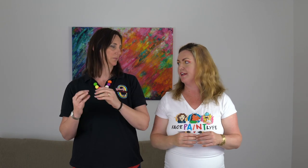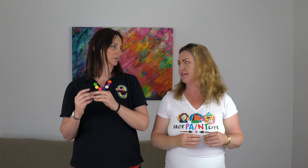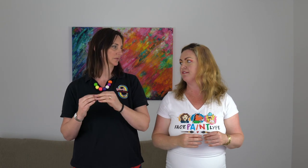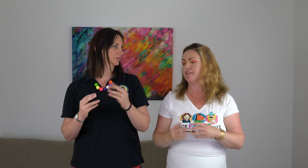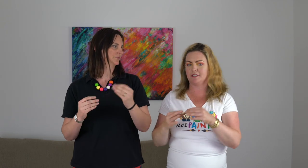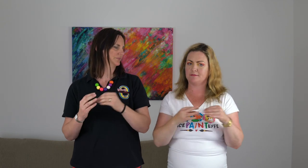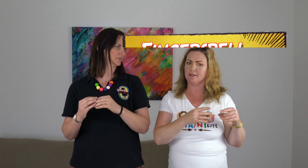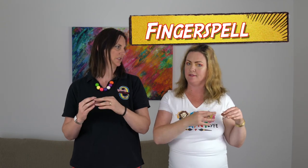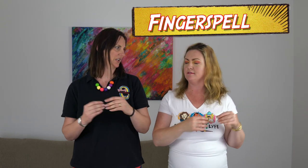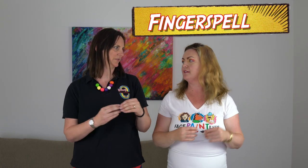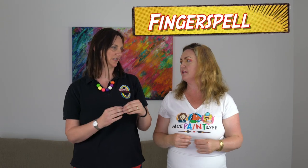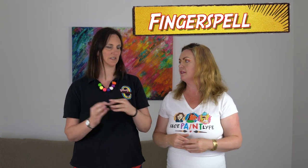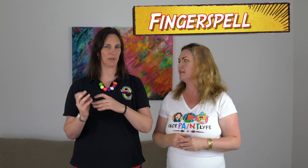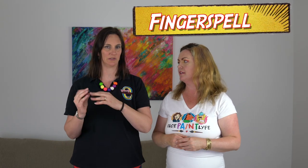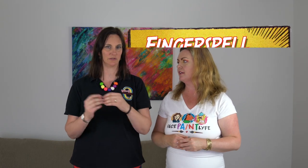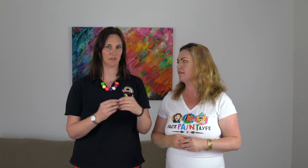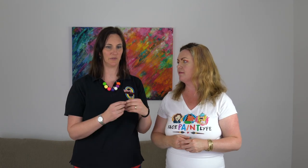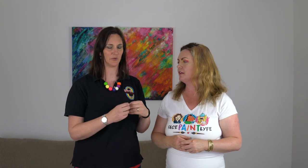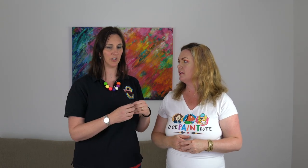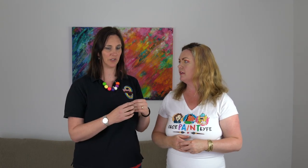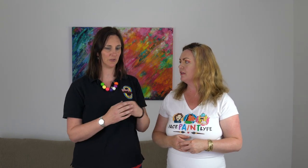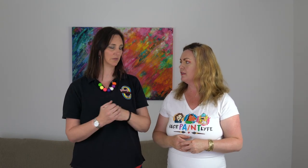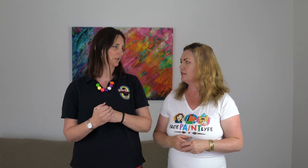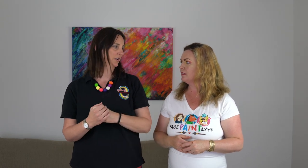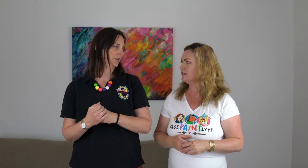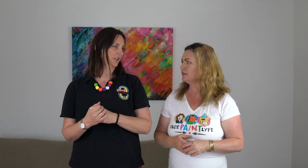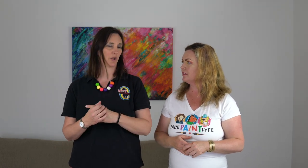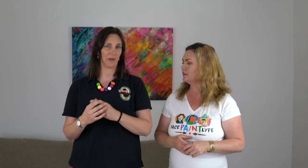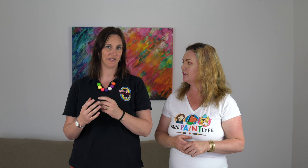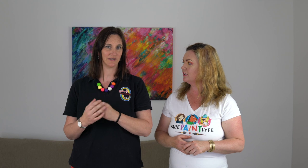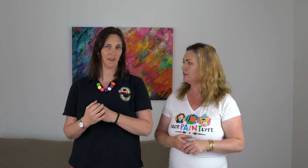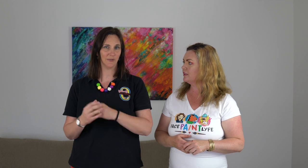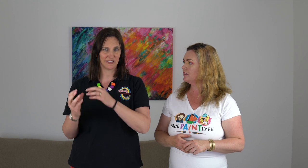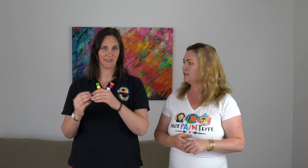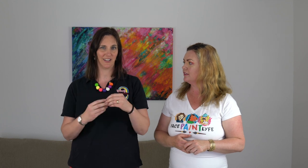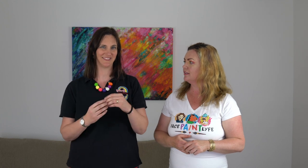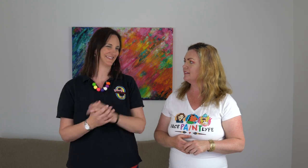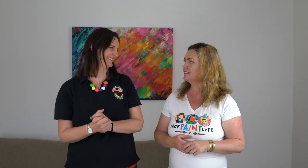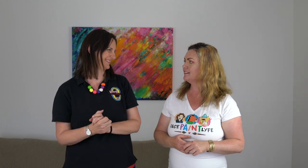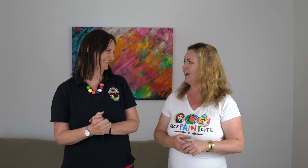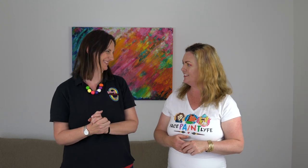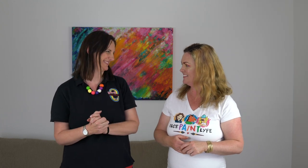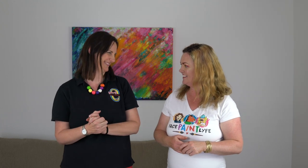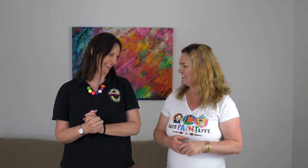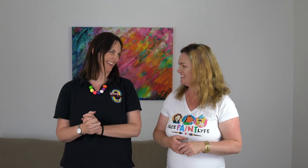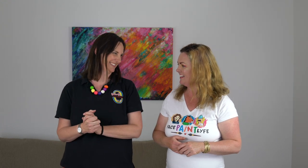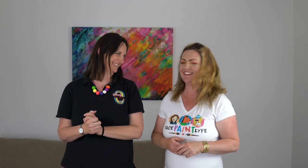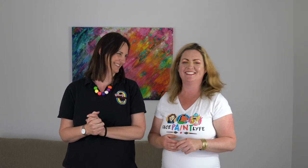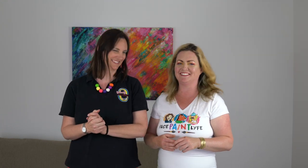people... Finger spell. Yeah, finger spell. Yeah. And if you've got an old Yellow Pages at home, it's in there. Oh, is it? Yeah. Oh, that's so